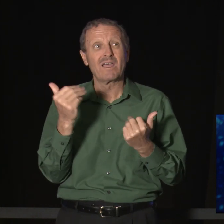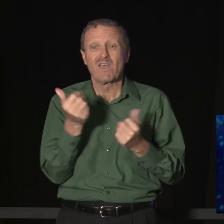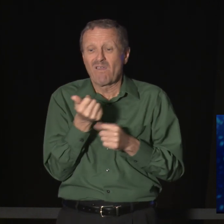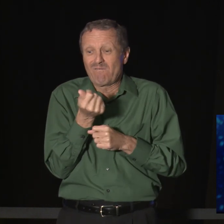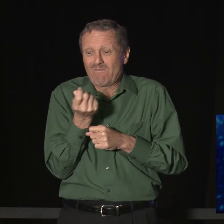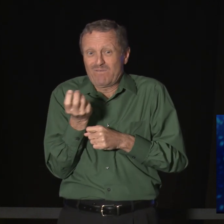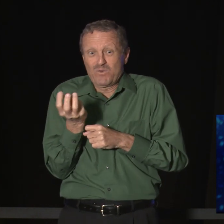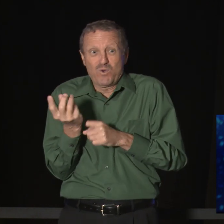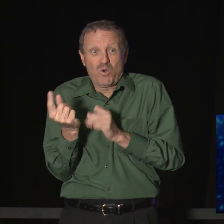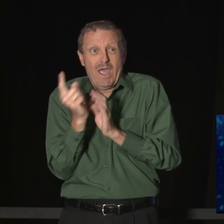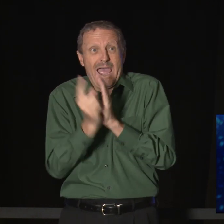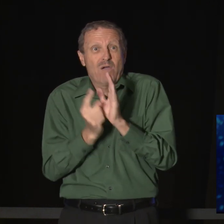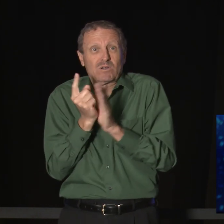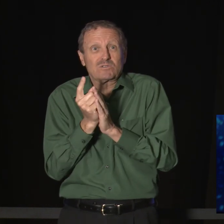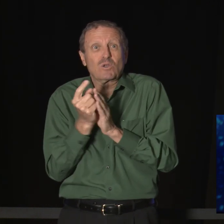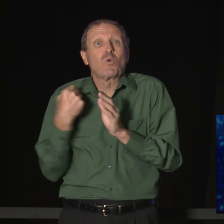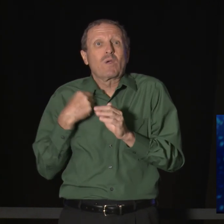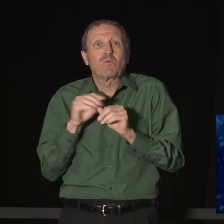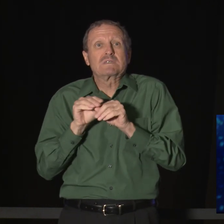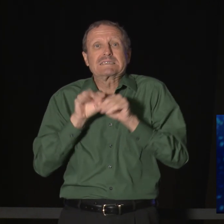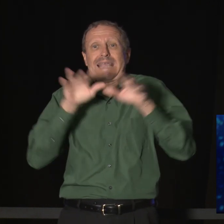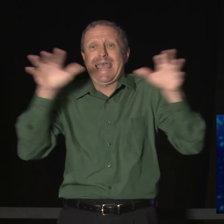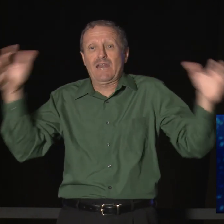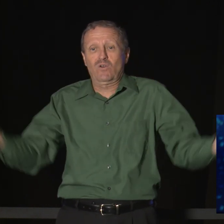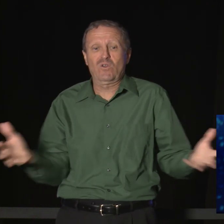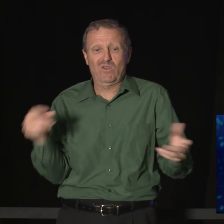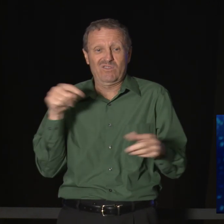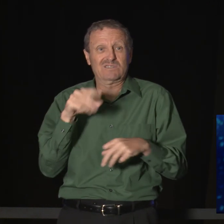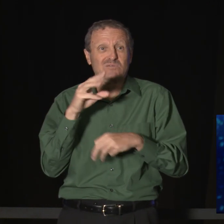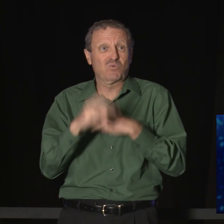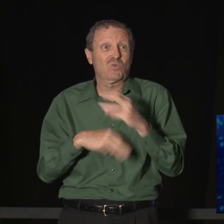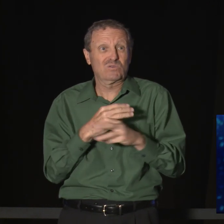scatter across this globe.